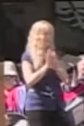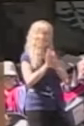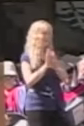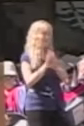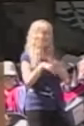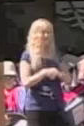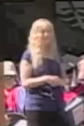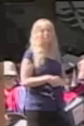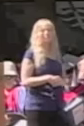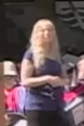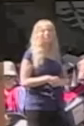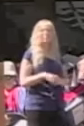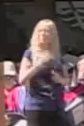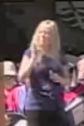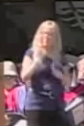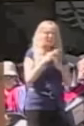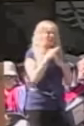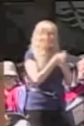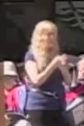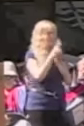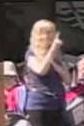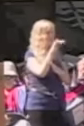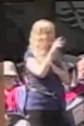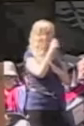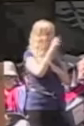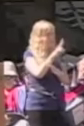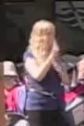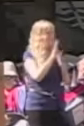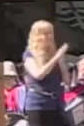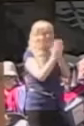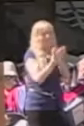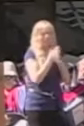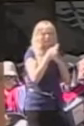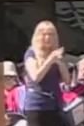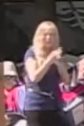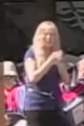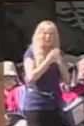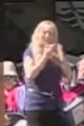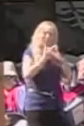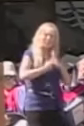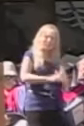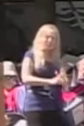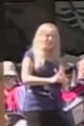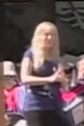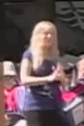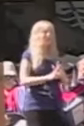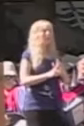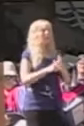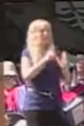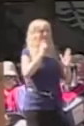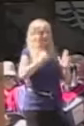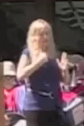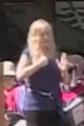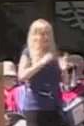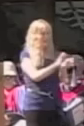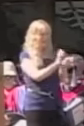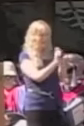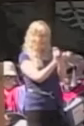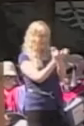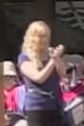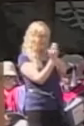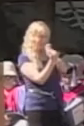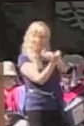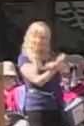Through his leadership, the Vanier Institute became a leading source of information on the evolution of the family in Canada, and